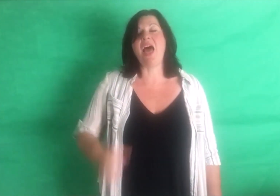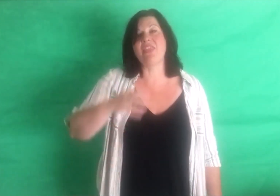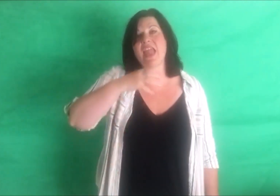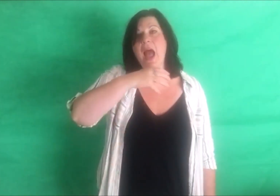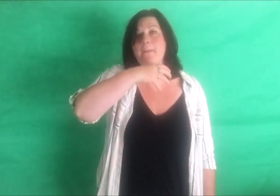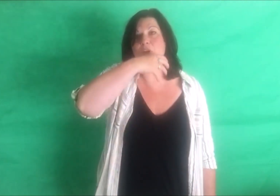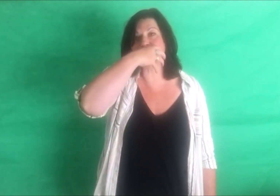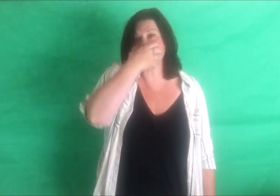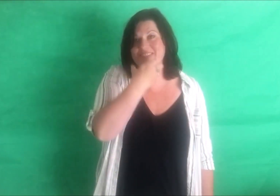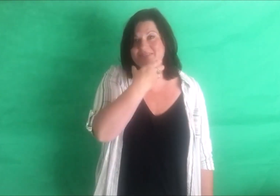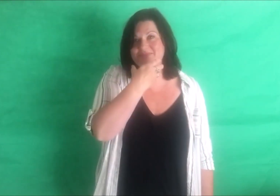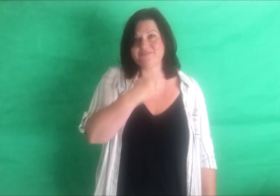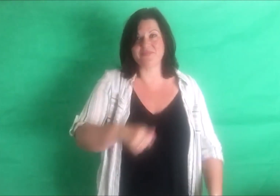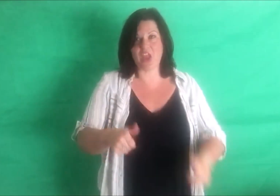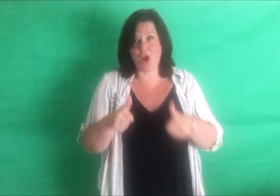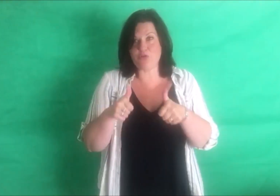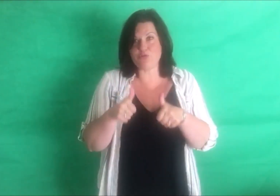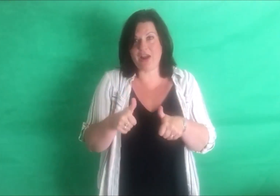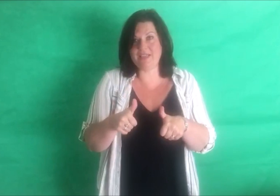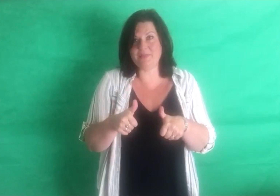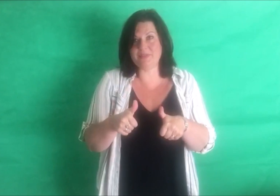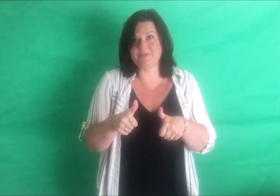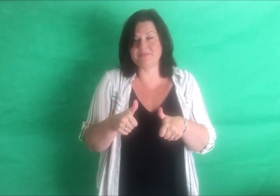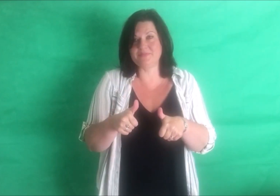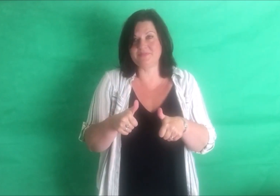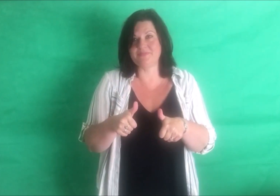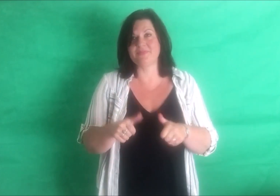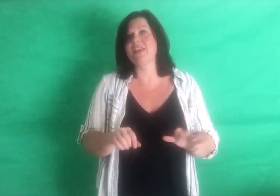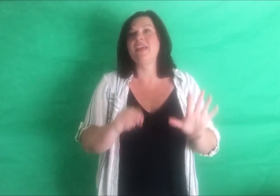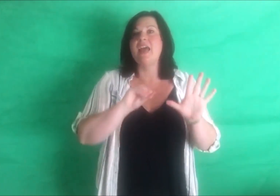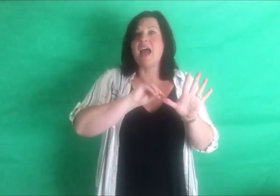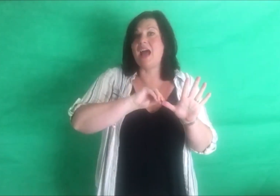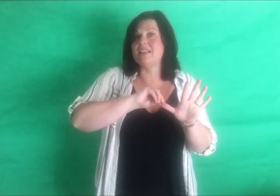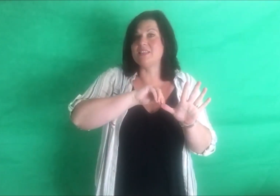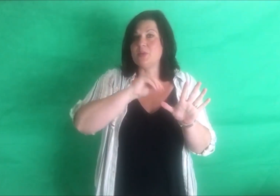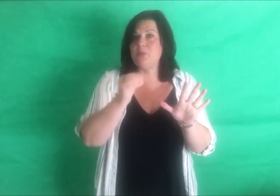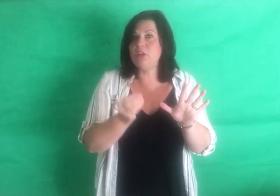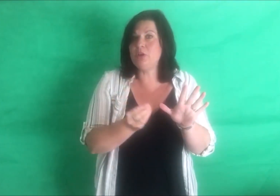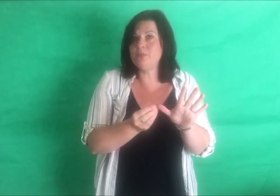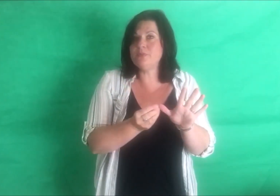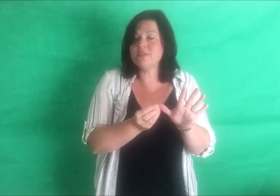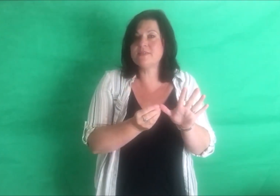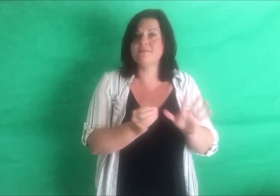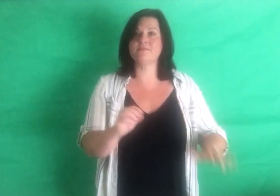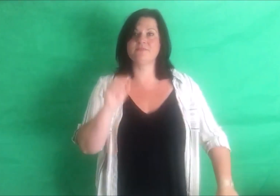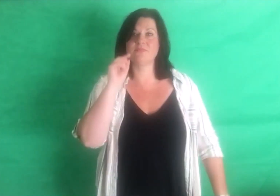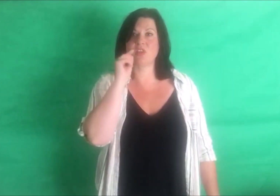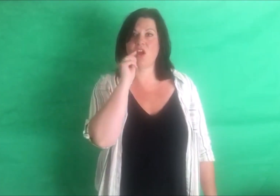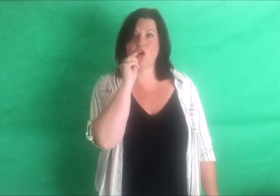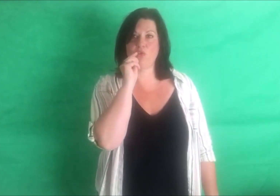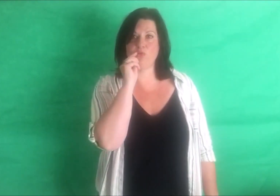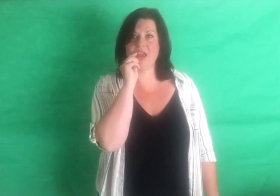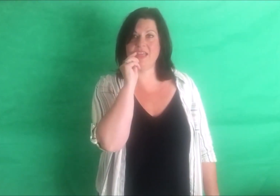The apples are ripe and the plums are red.